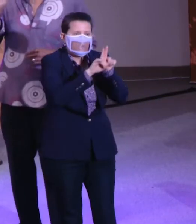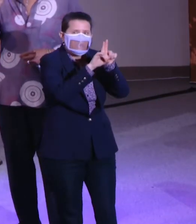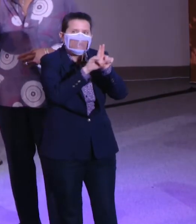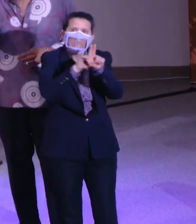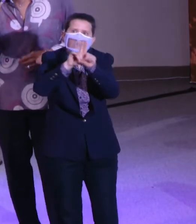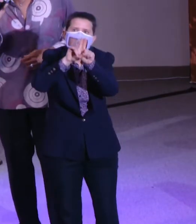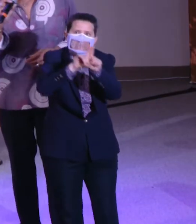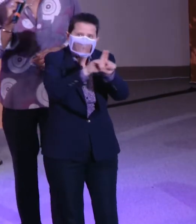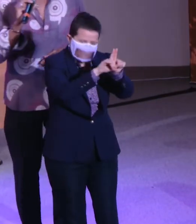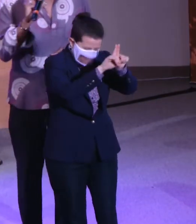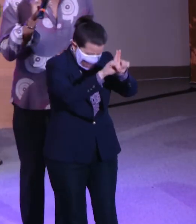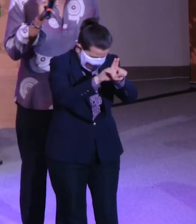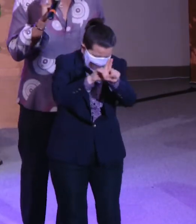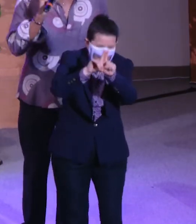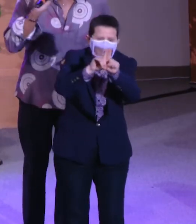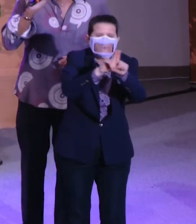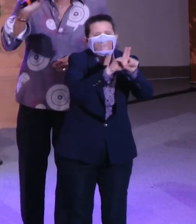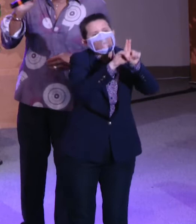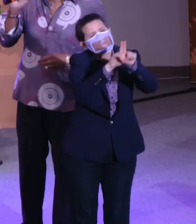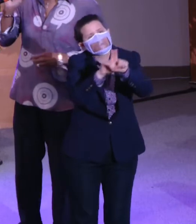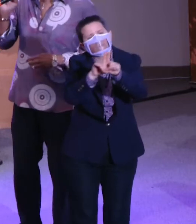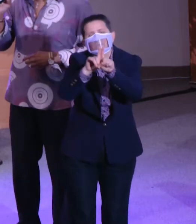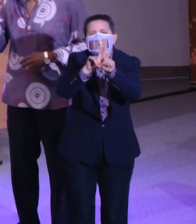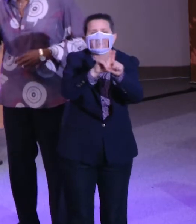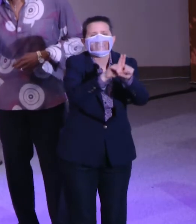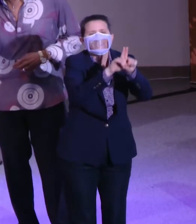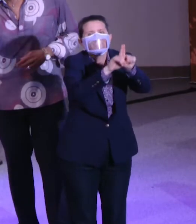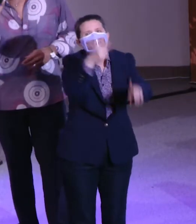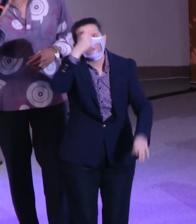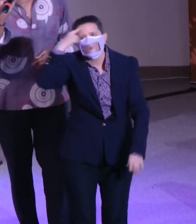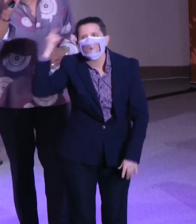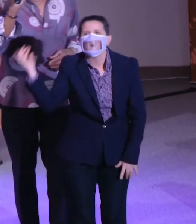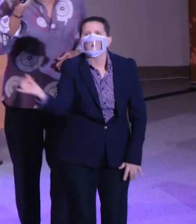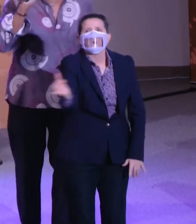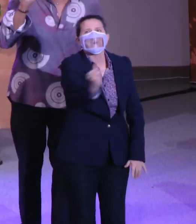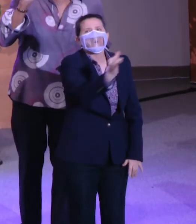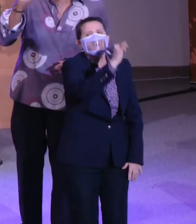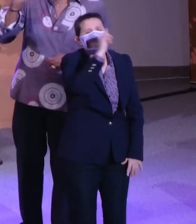with you, be with you